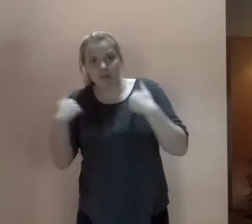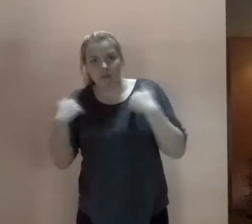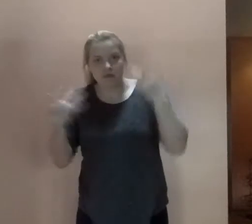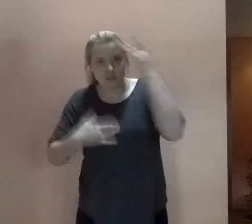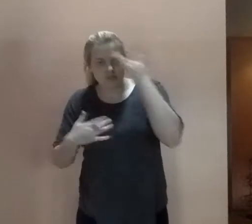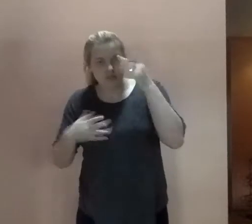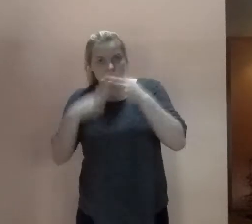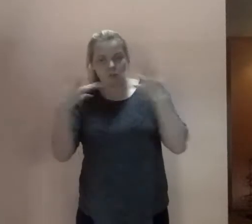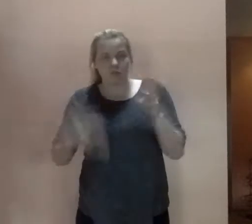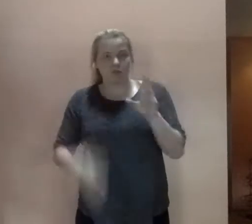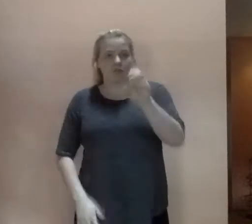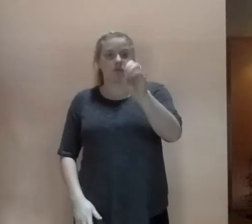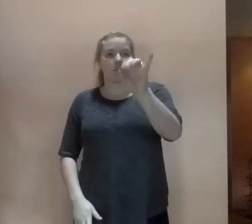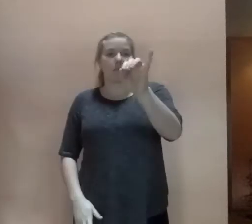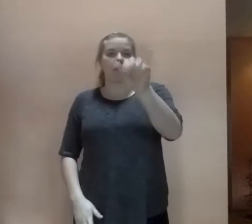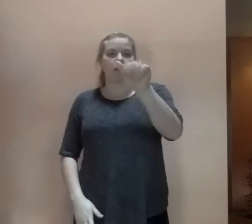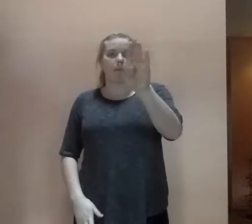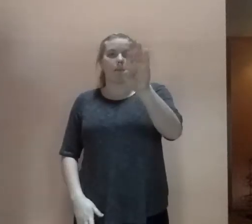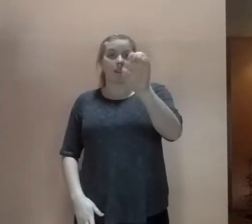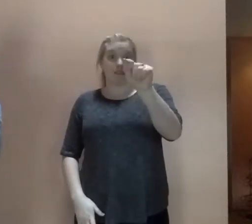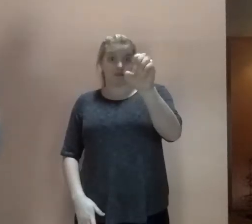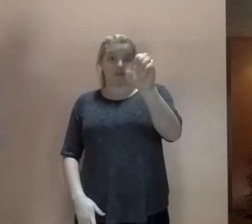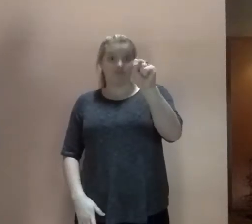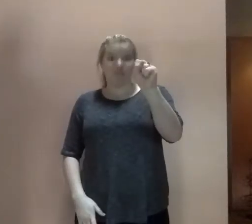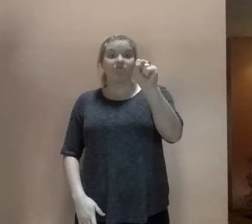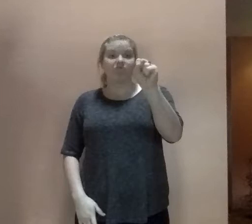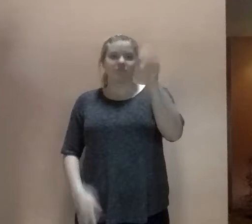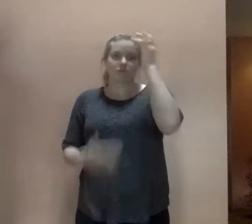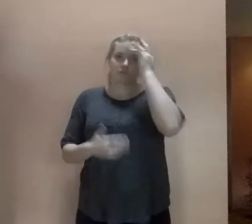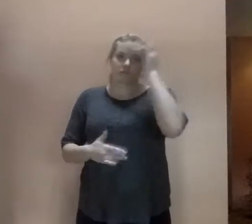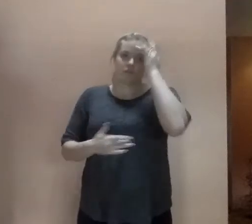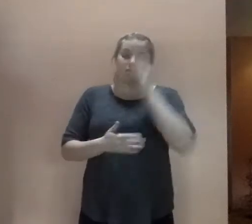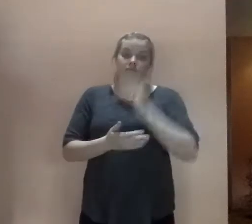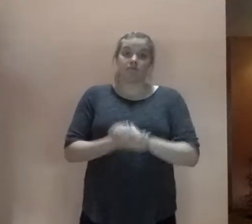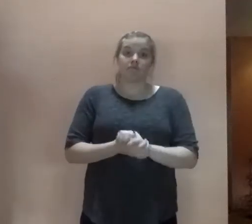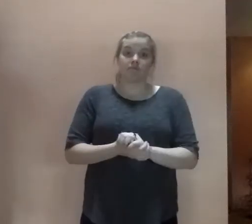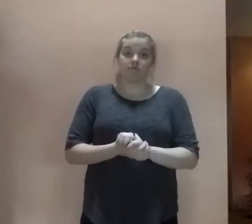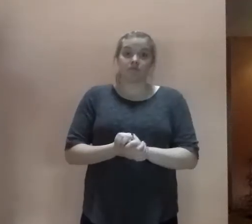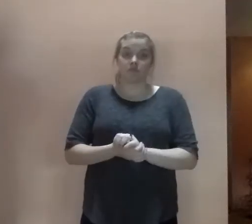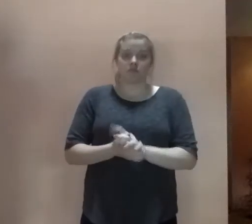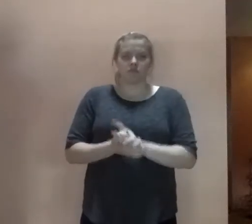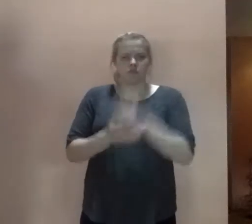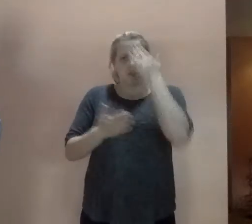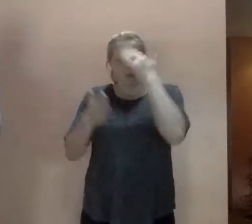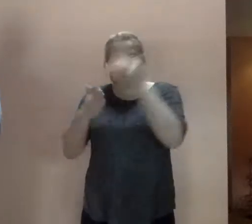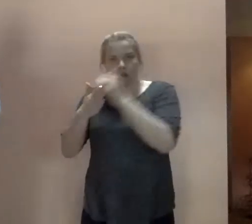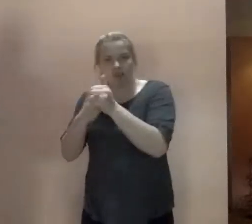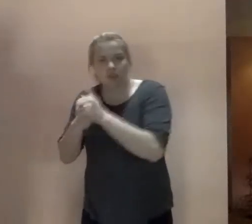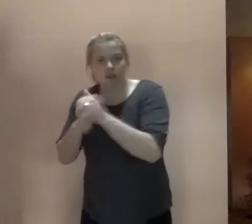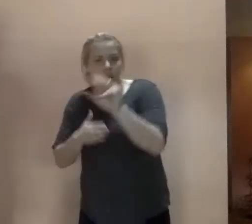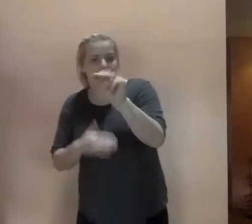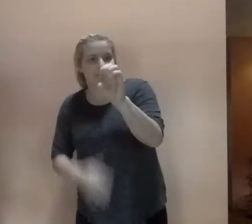midst of a diabetes epidemic. Right now, 1 in 3 Medicare dollars is spent in the care of people